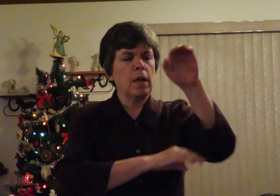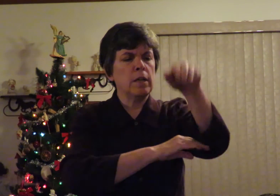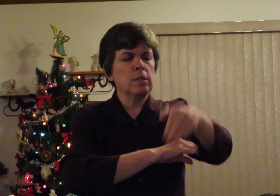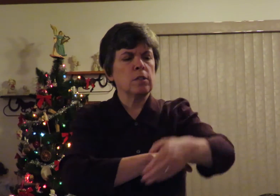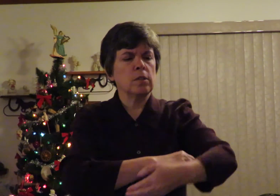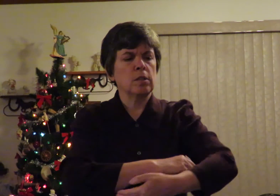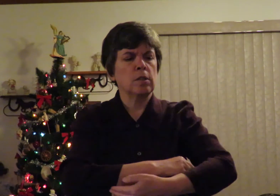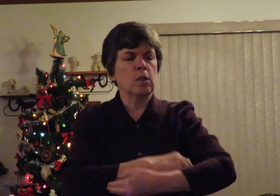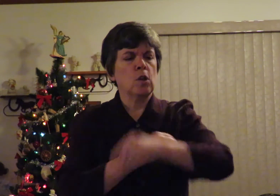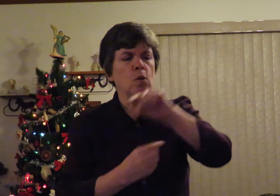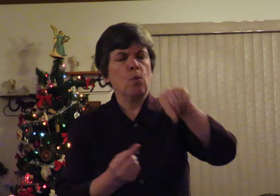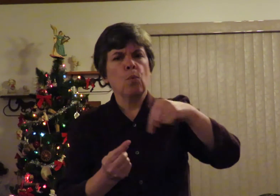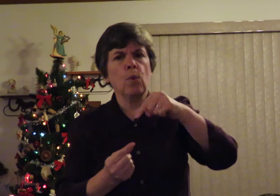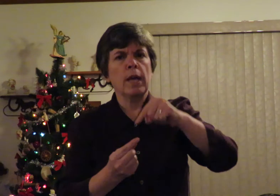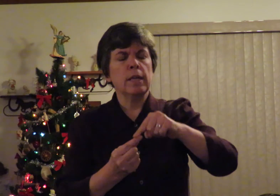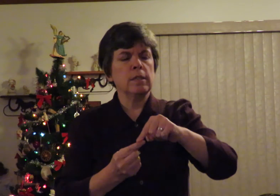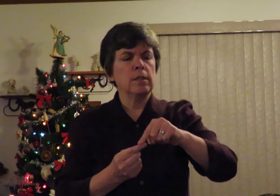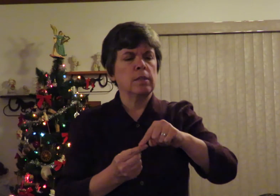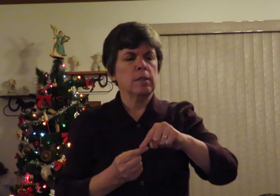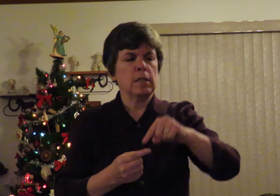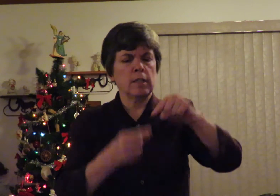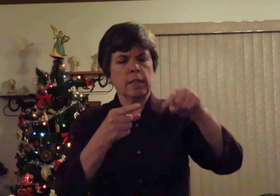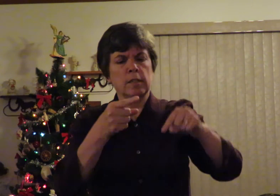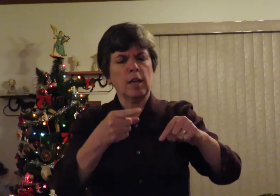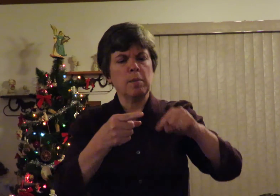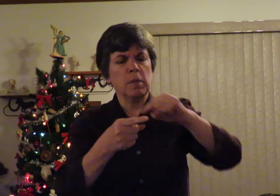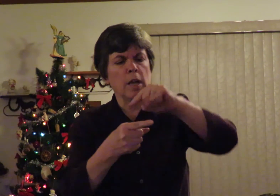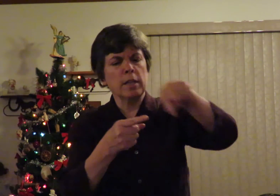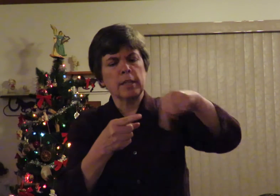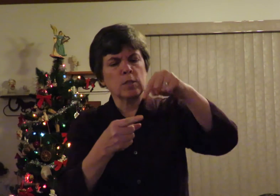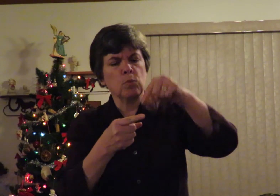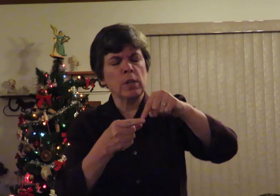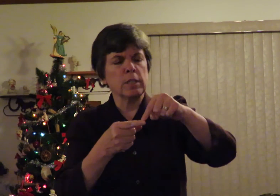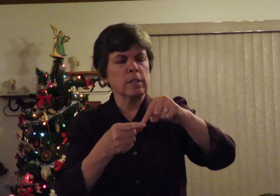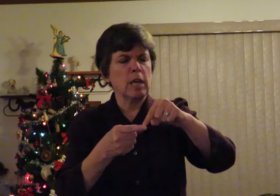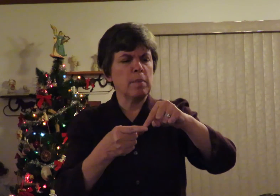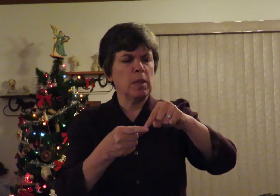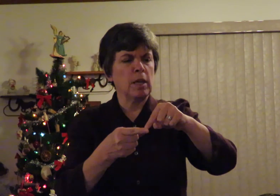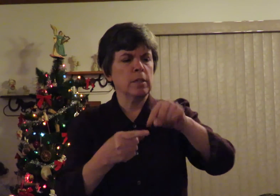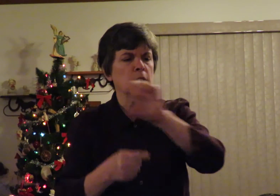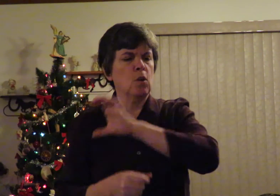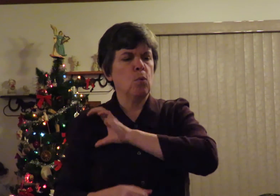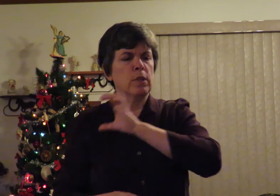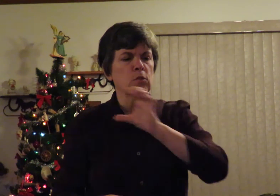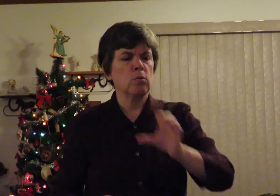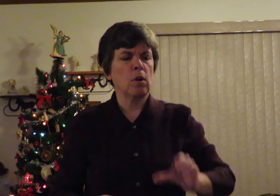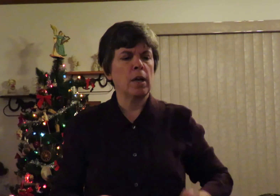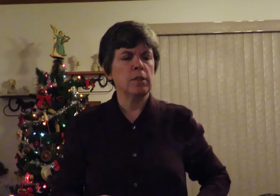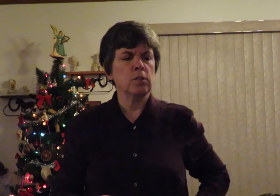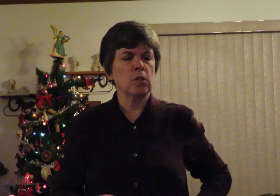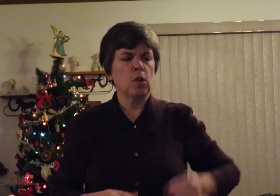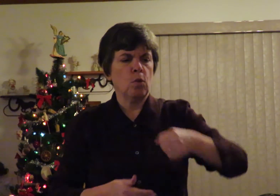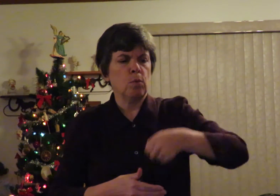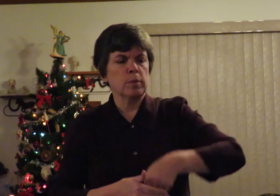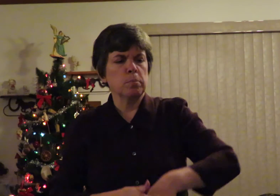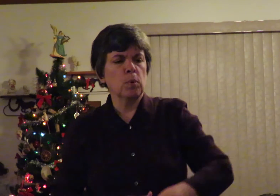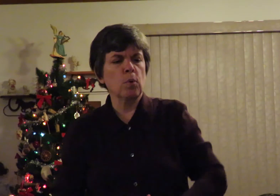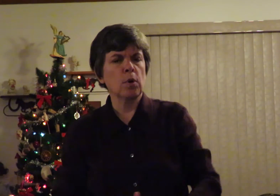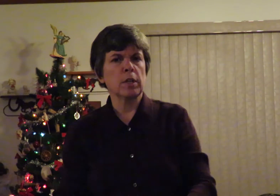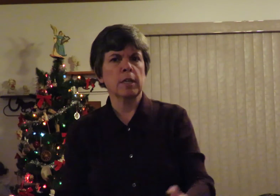night, when. That's like a timeline, and that's when on the timeline. When Christ was born, and